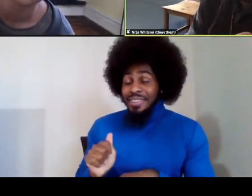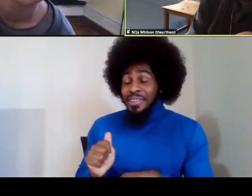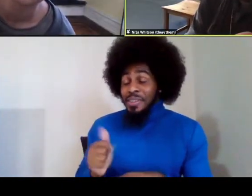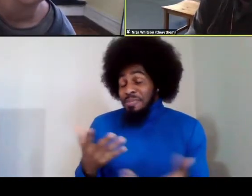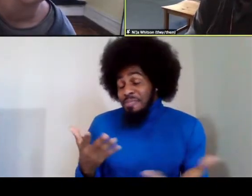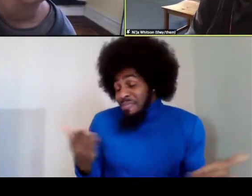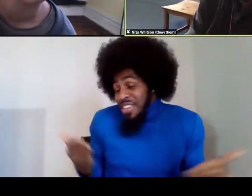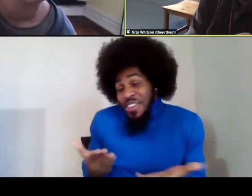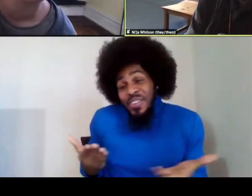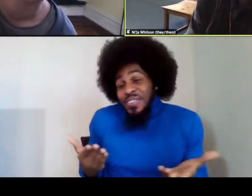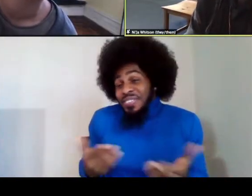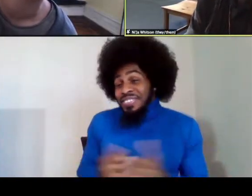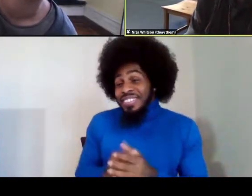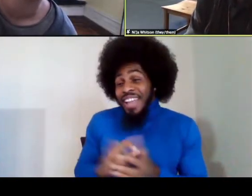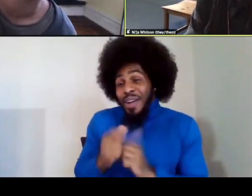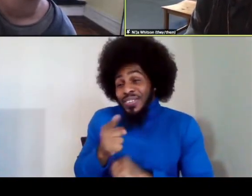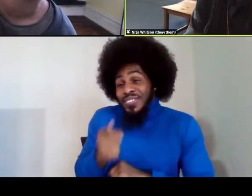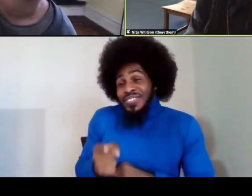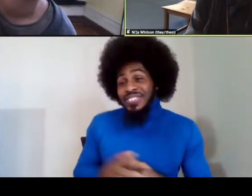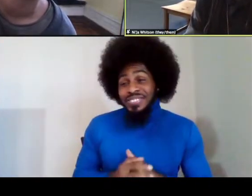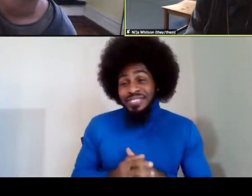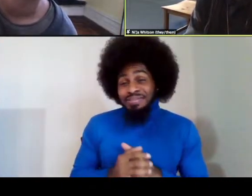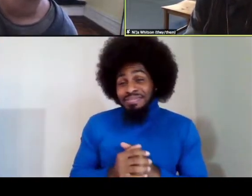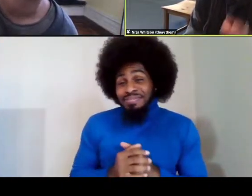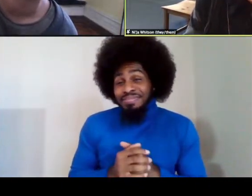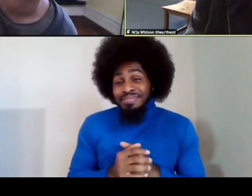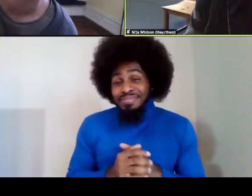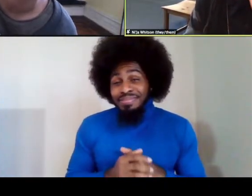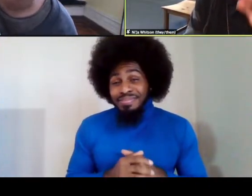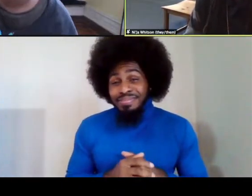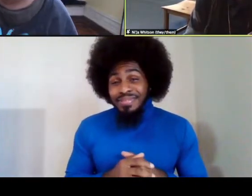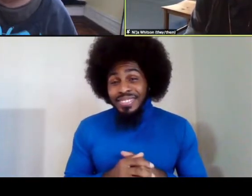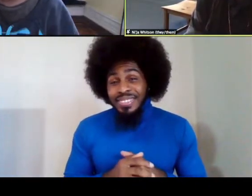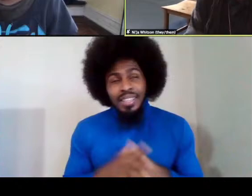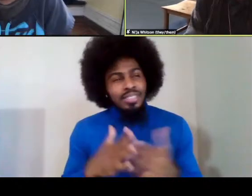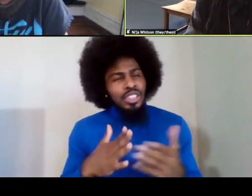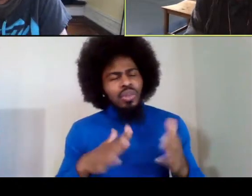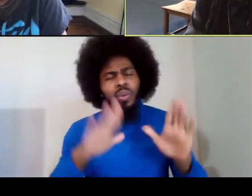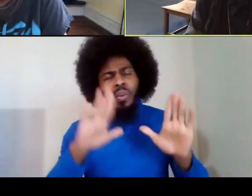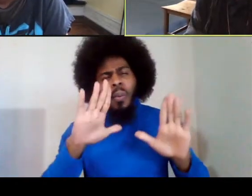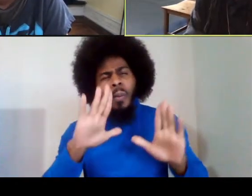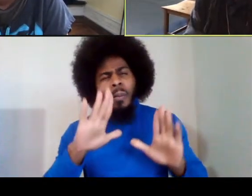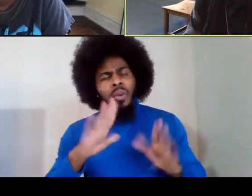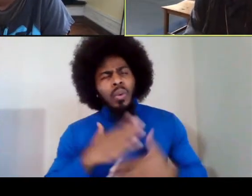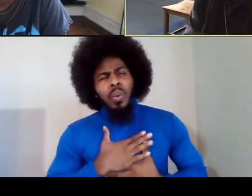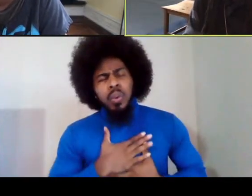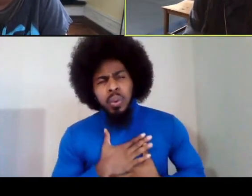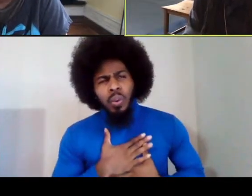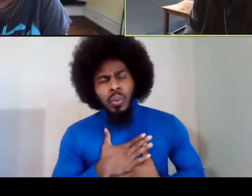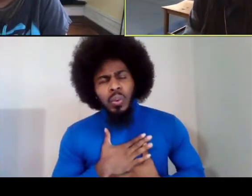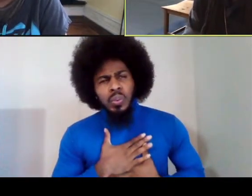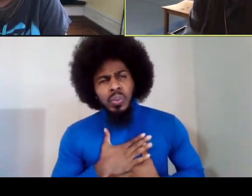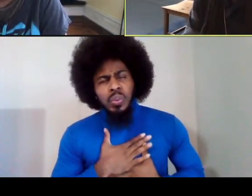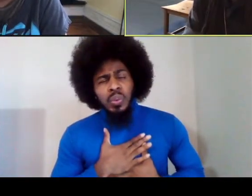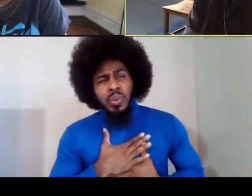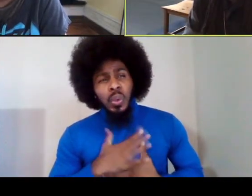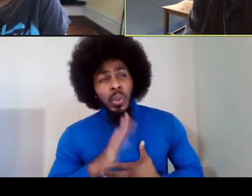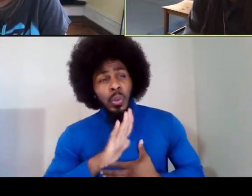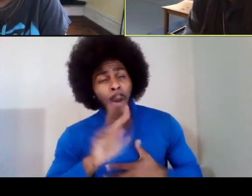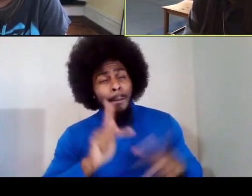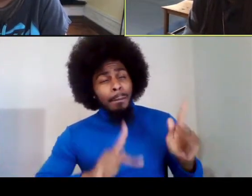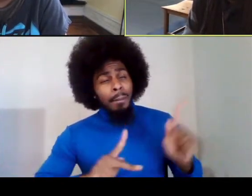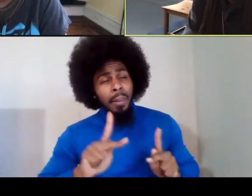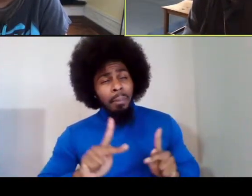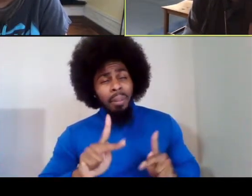doing okay. I'm amazed by the beautiful speaking of your people. You calling forth